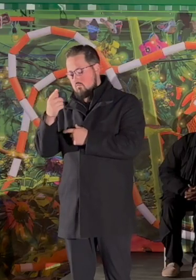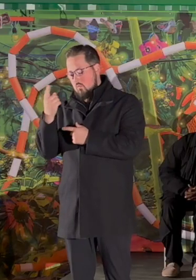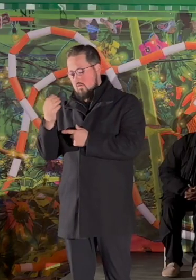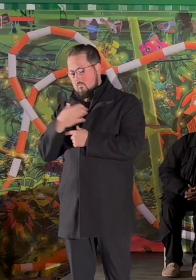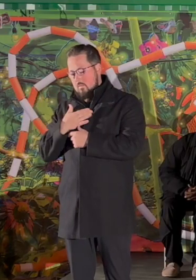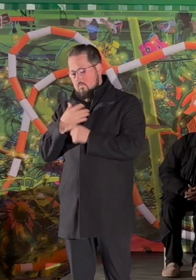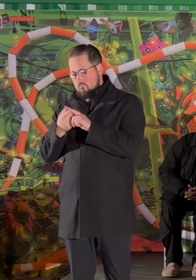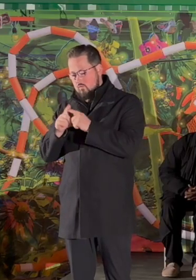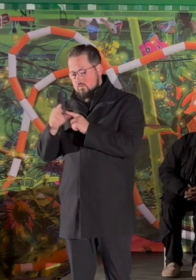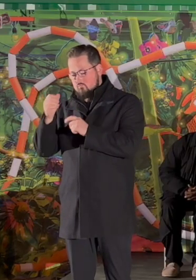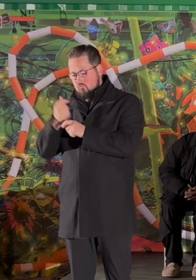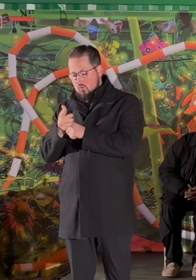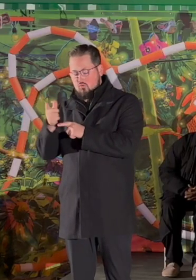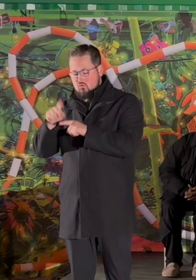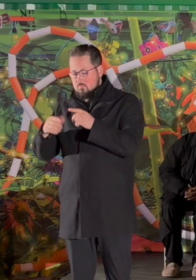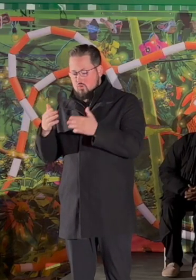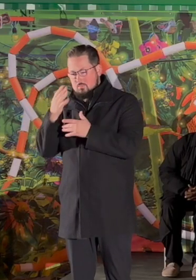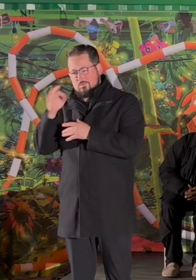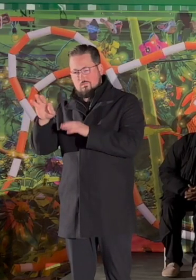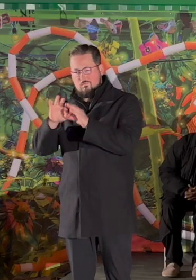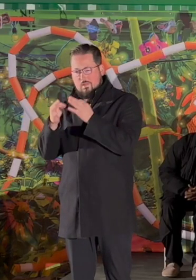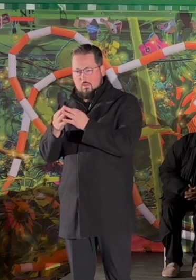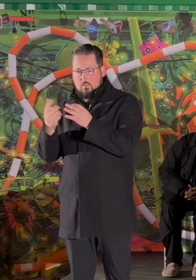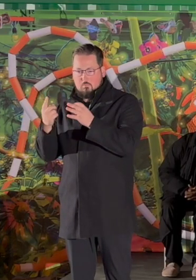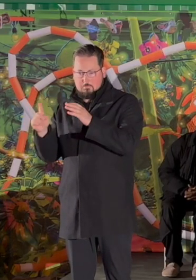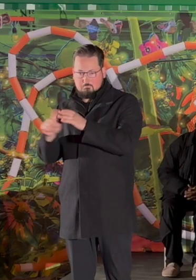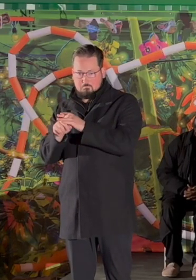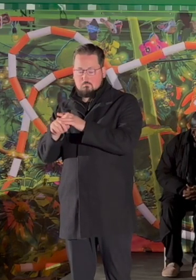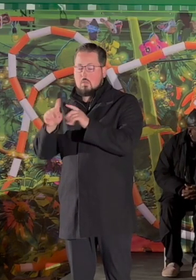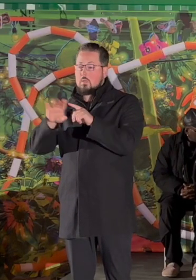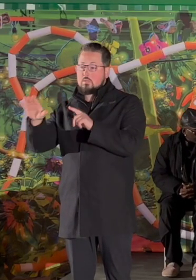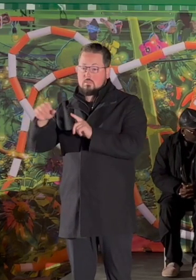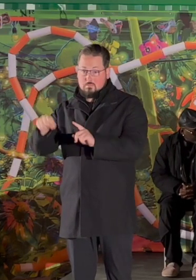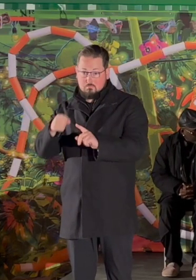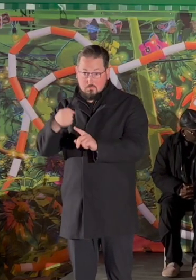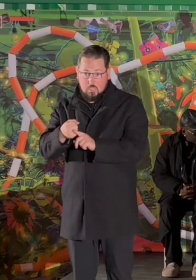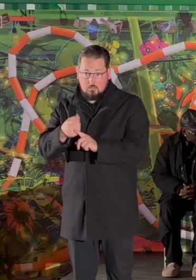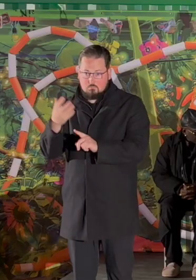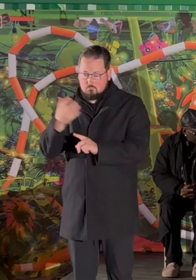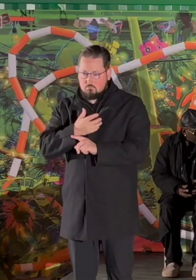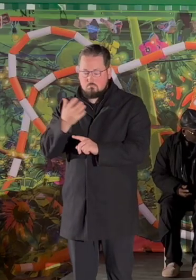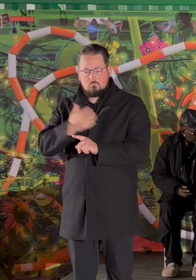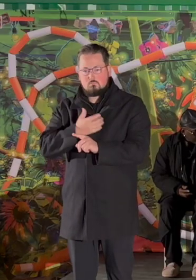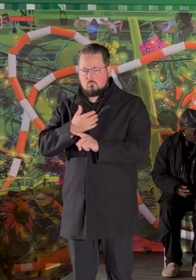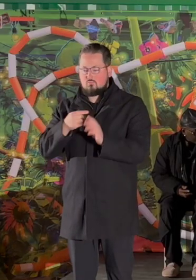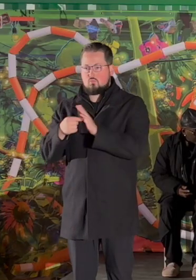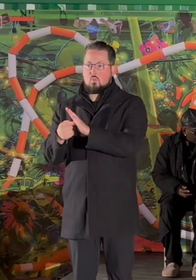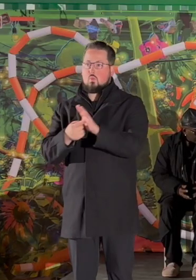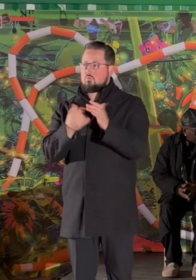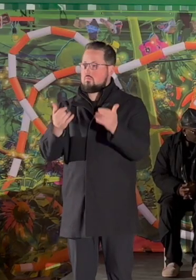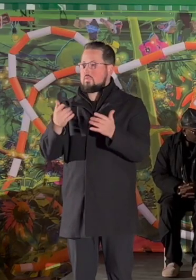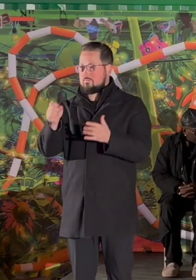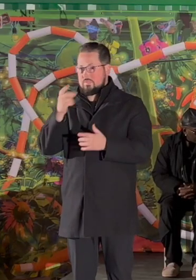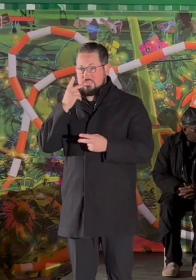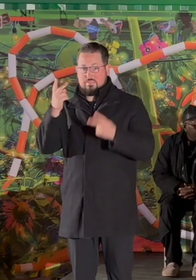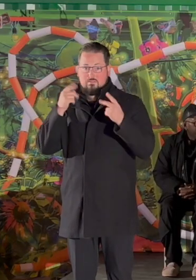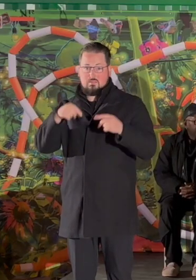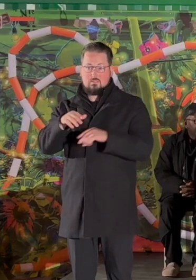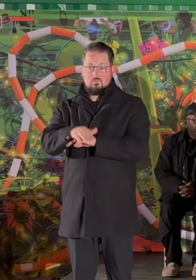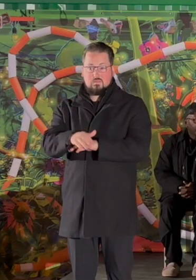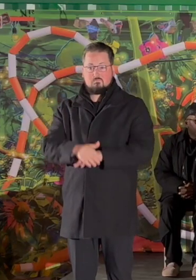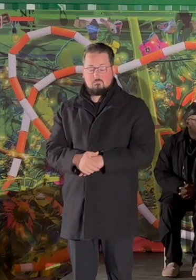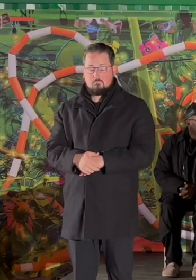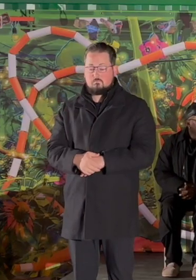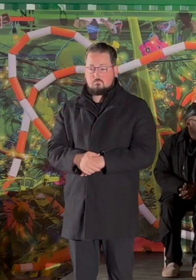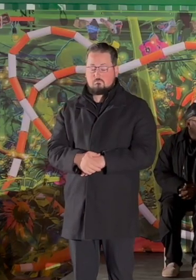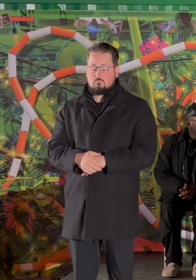be with us due to a family matter, but his impact is on full display with all of you this evening.